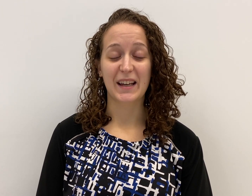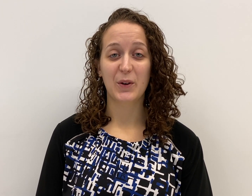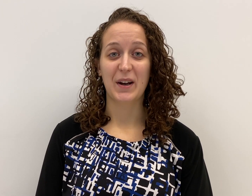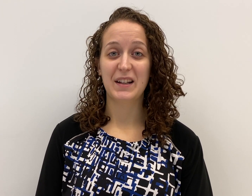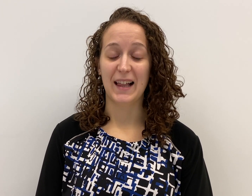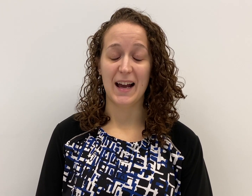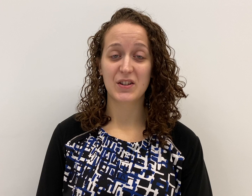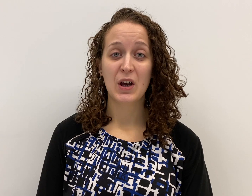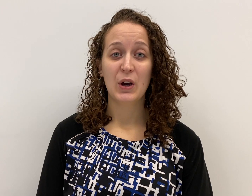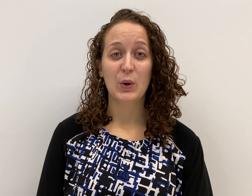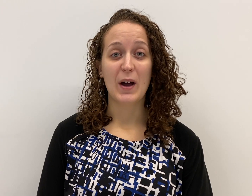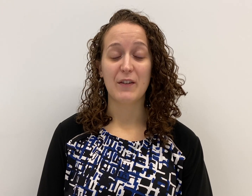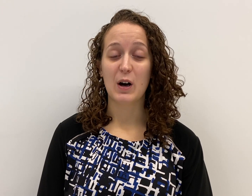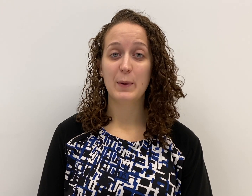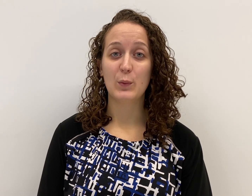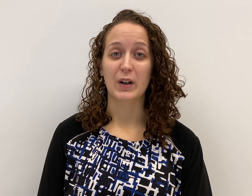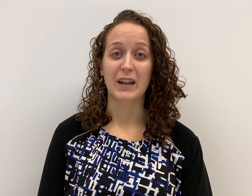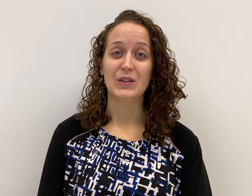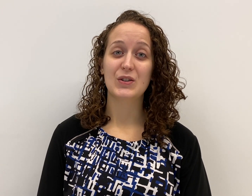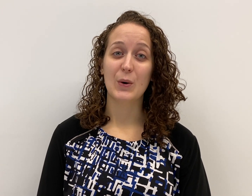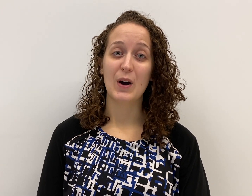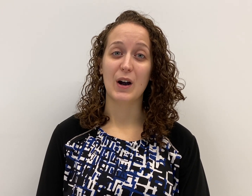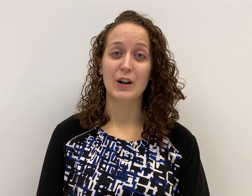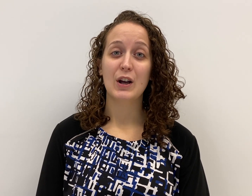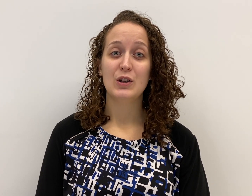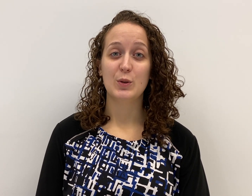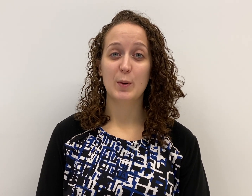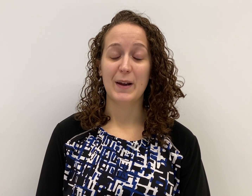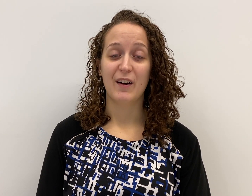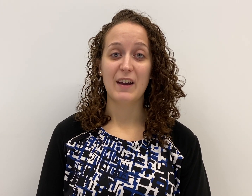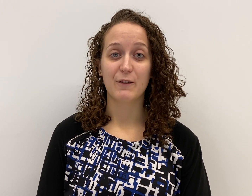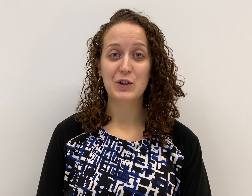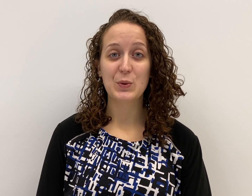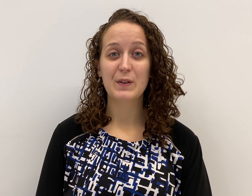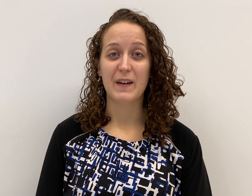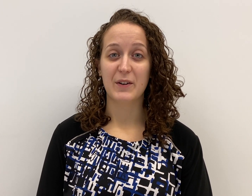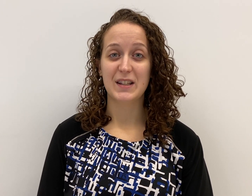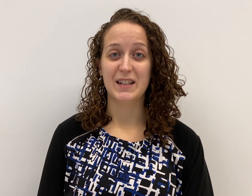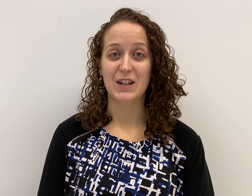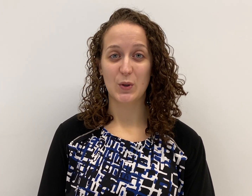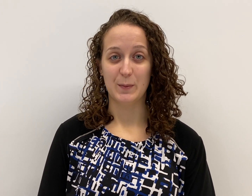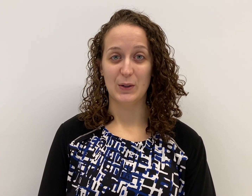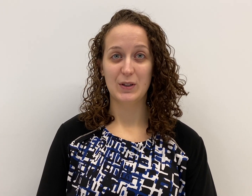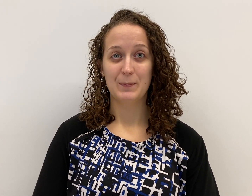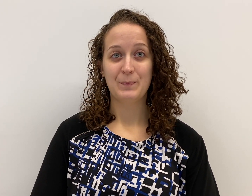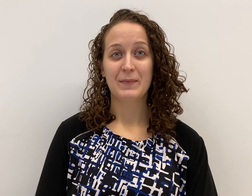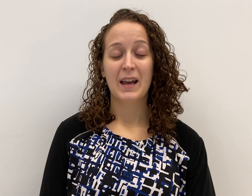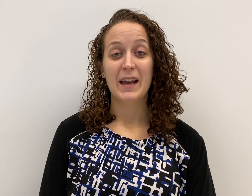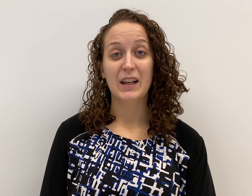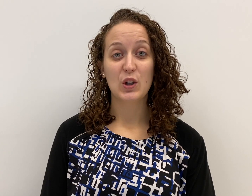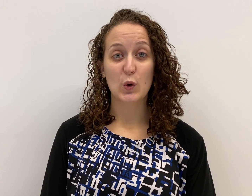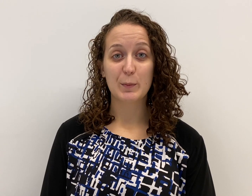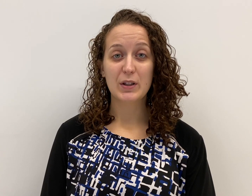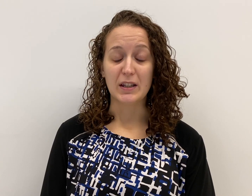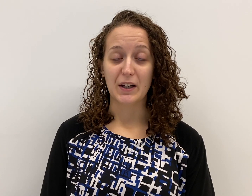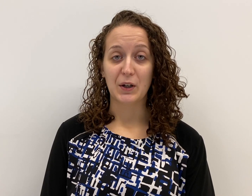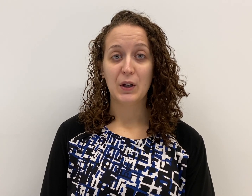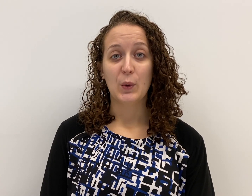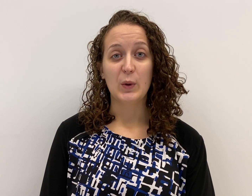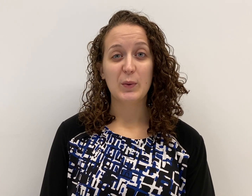grade class who have all been working so hard to prepare a virtual Veterans Day tribute. In a normal year, we would